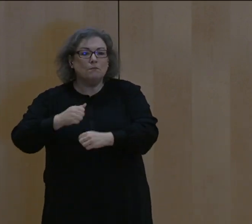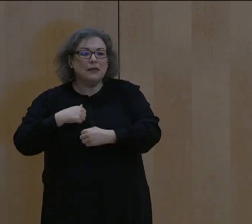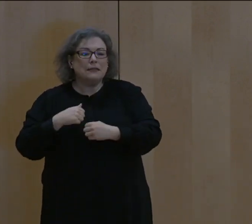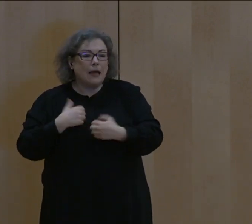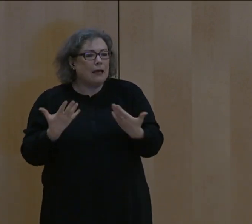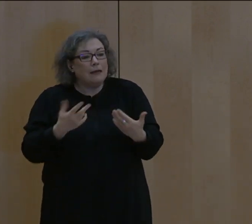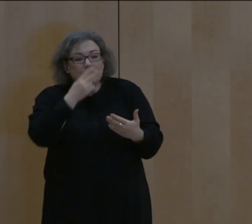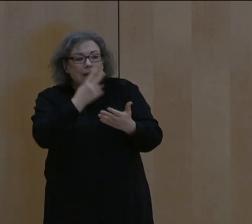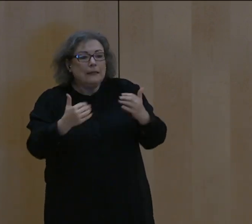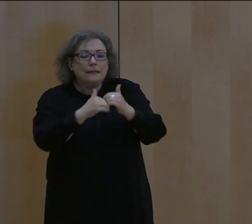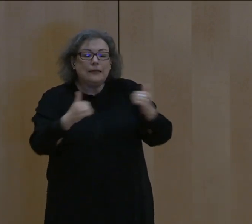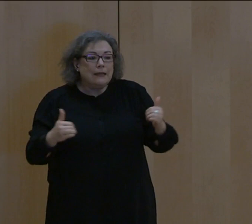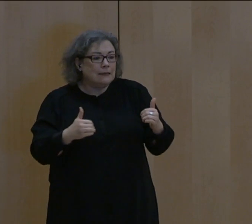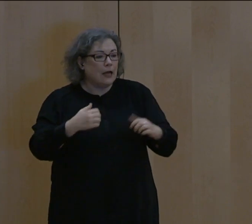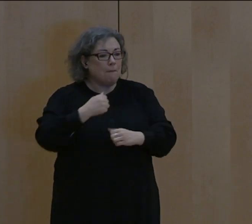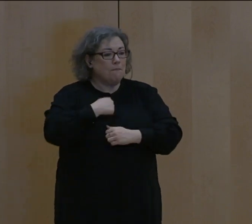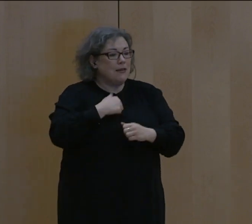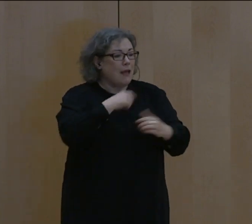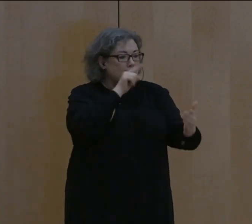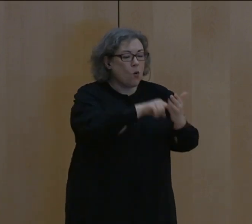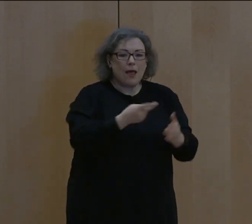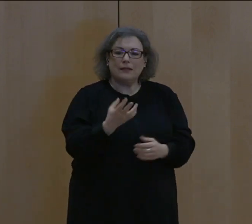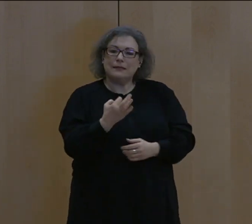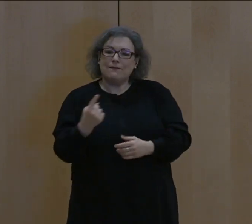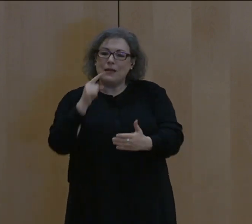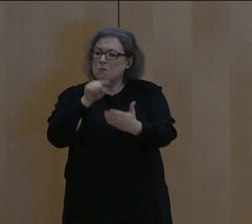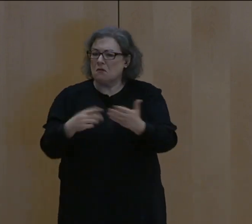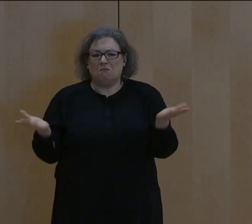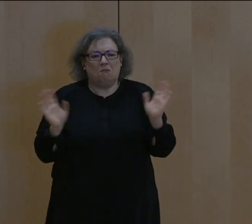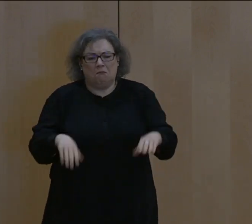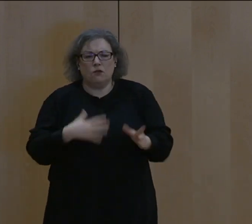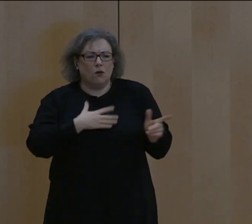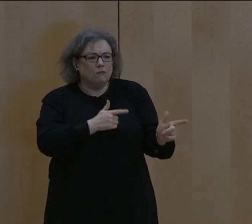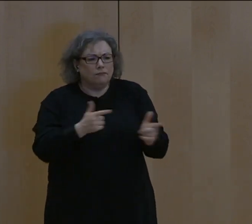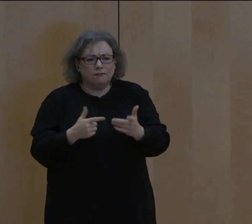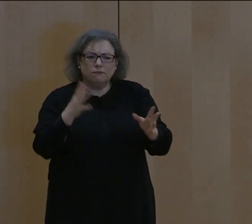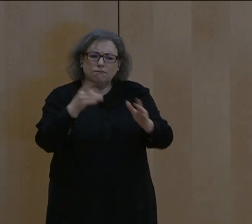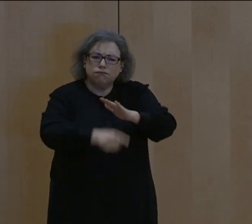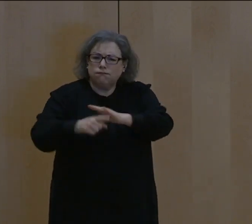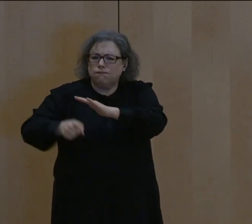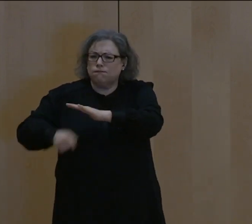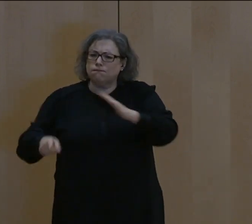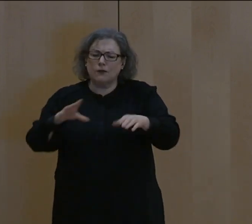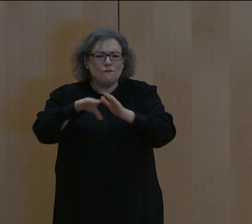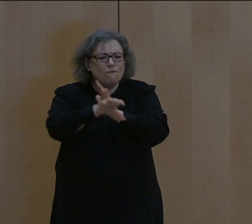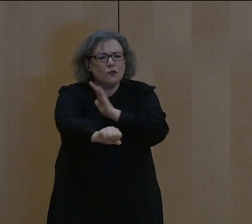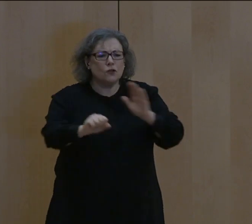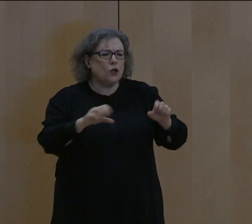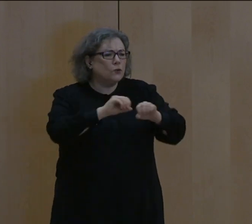civilian targets. They destroy the housing blocks, houses, hospitals. They even